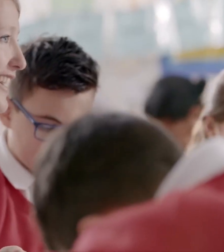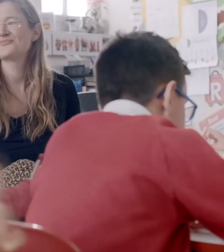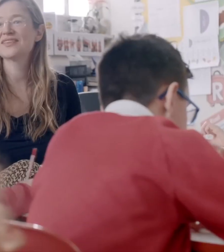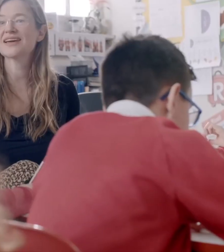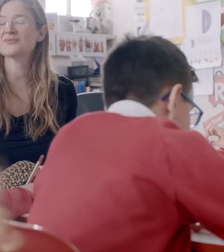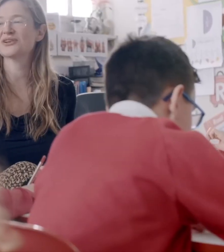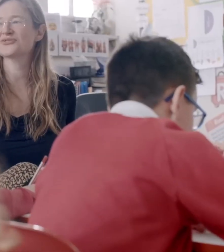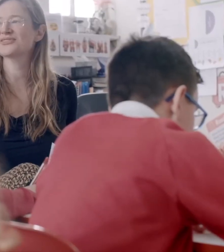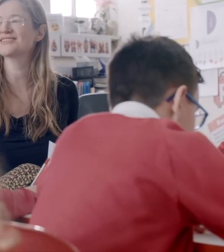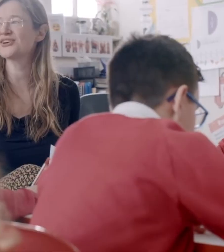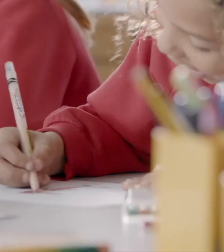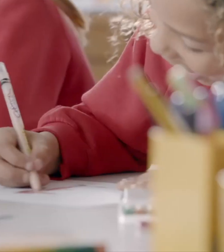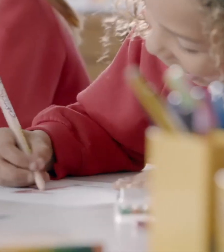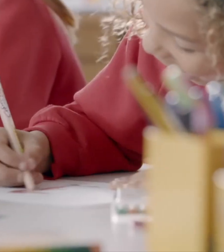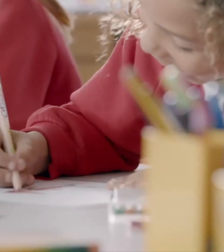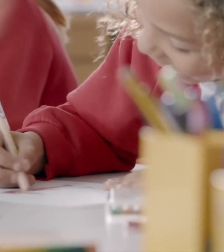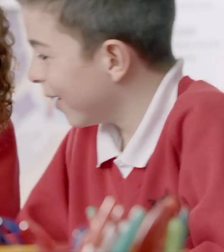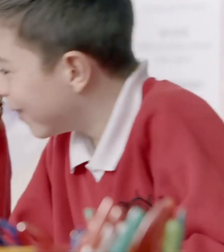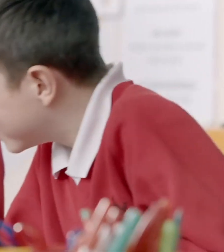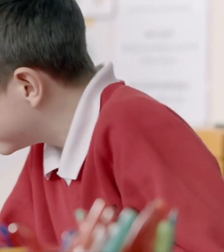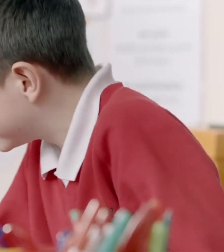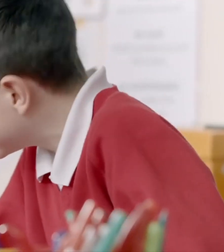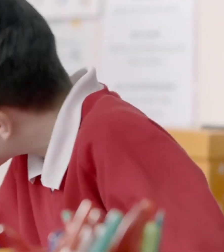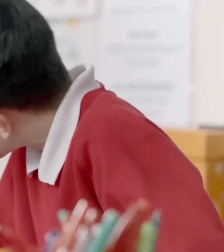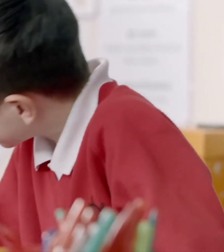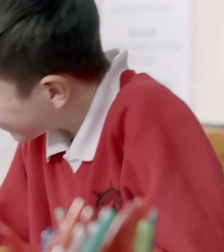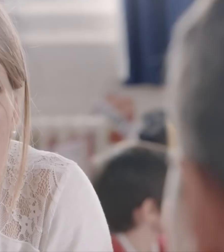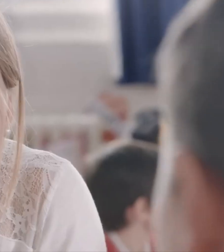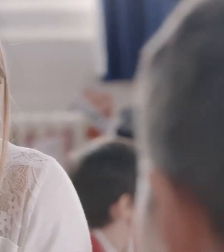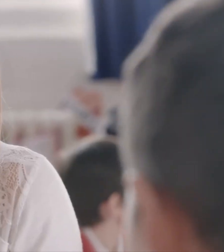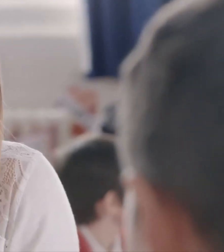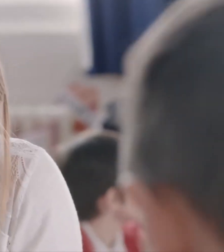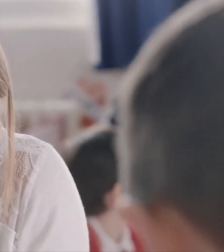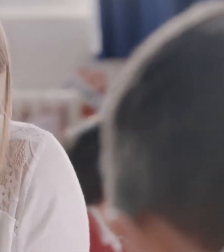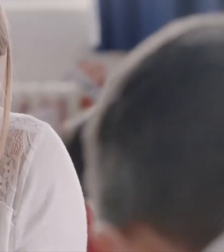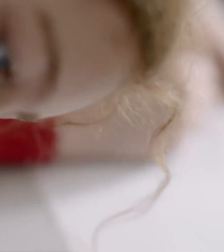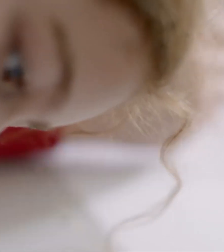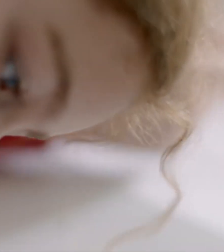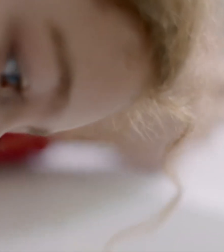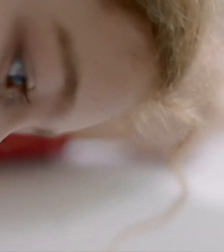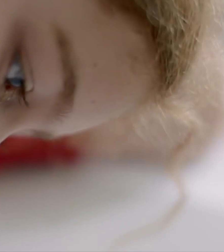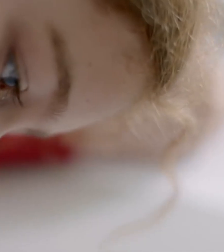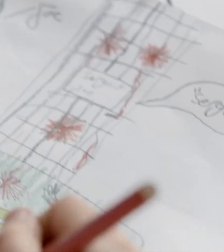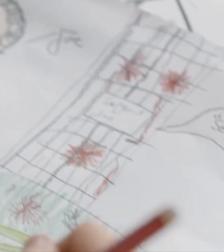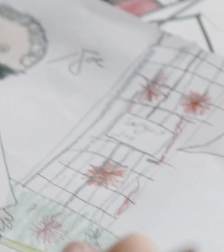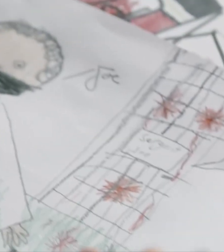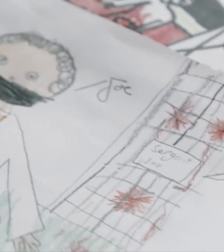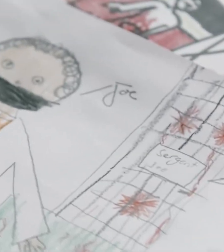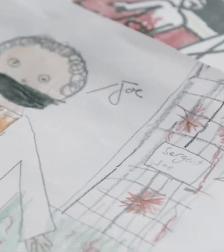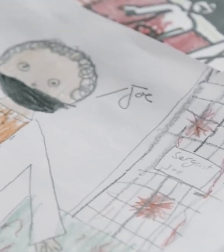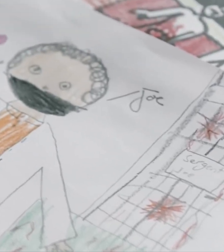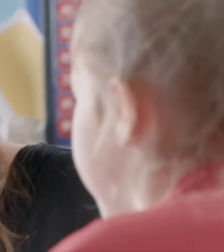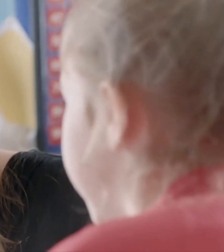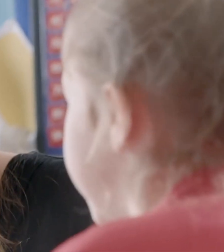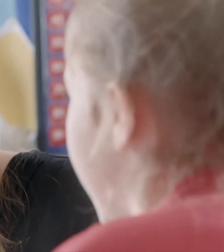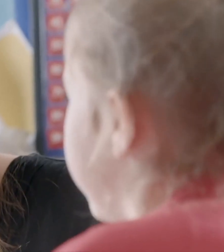isn't it? Next, we're going to draw a surgeon. Have you thought of a name for your surgeon? Jim Bob. He's a brain surgeon. I